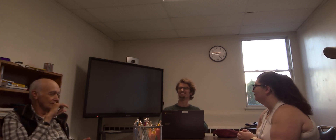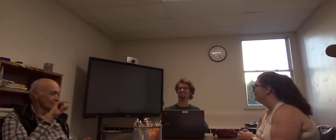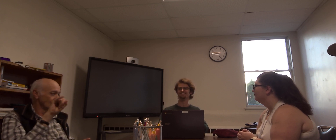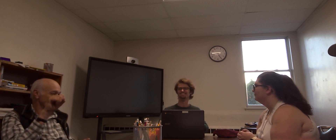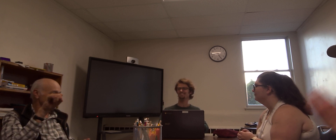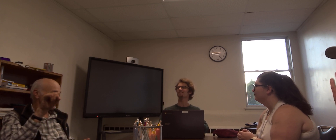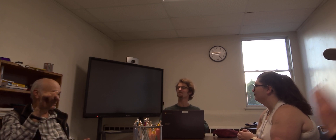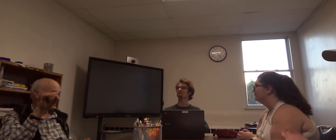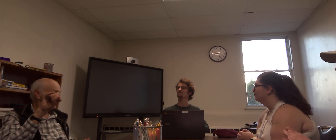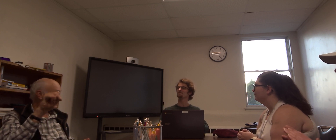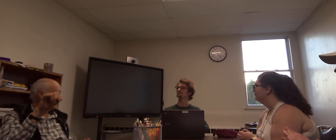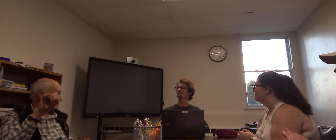Which one?